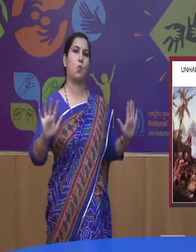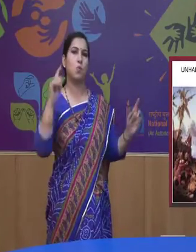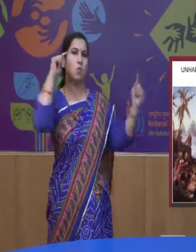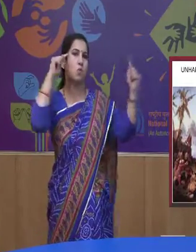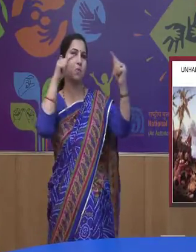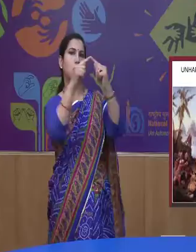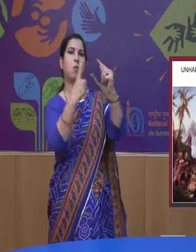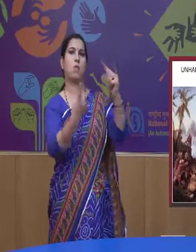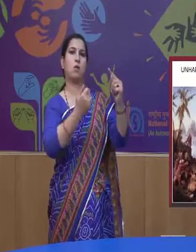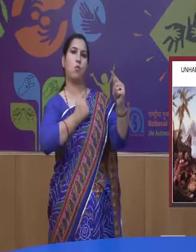for their own benefit.